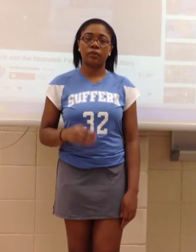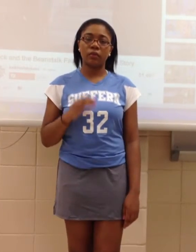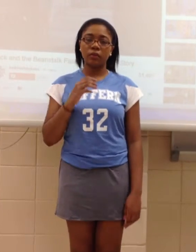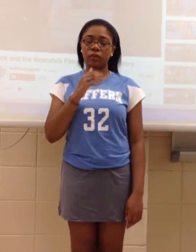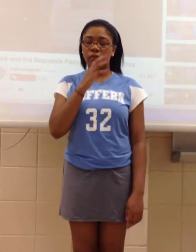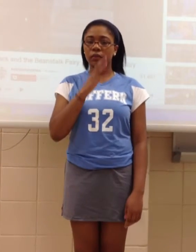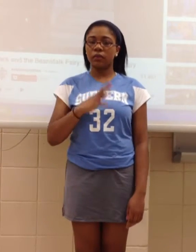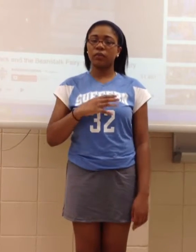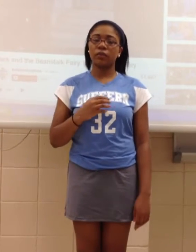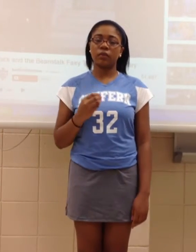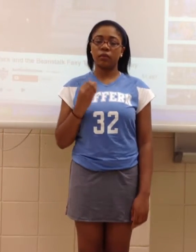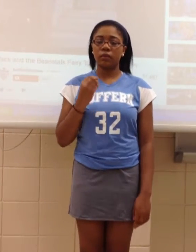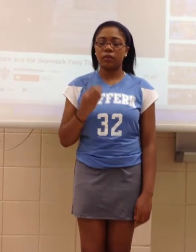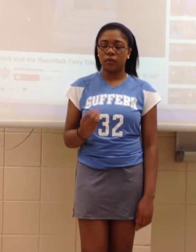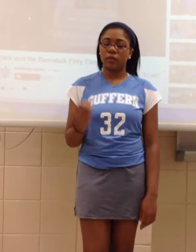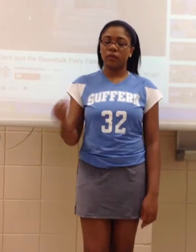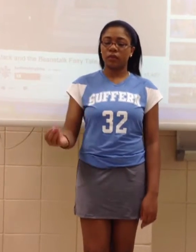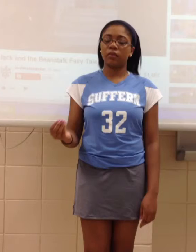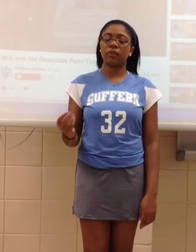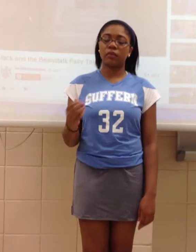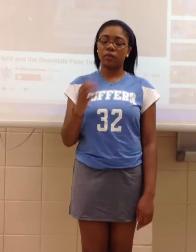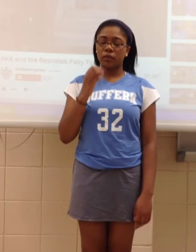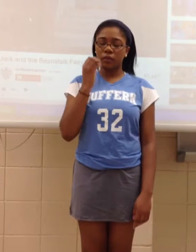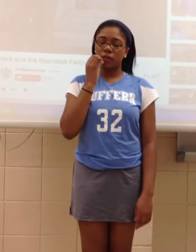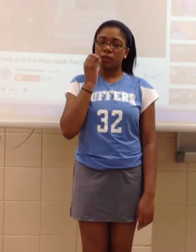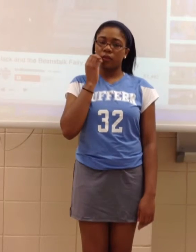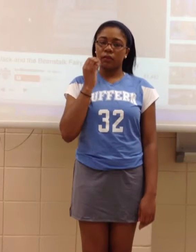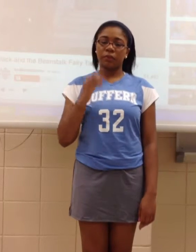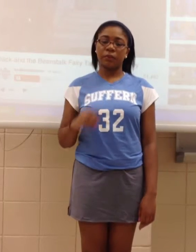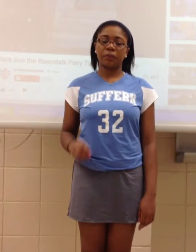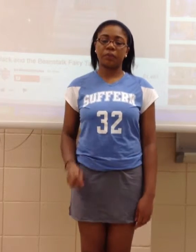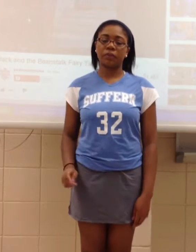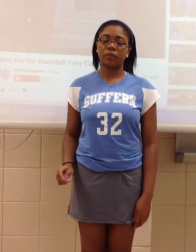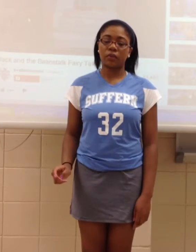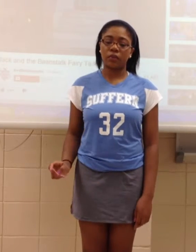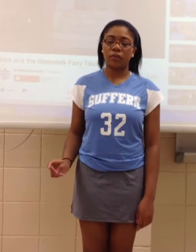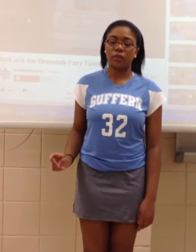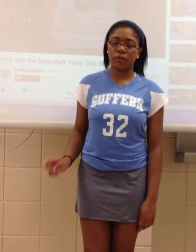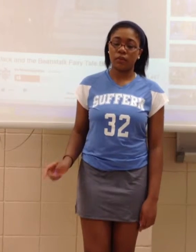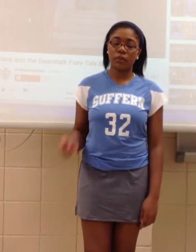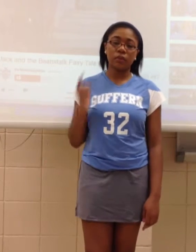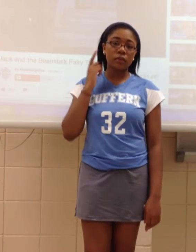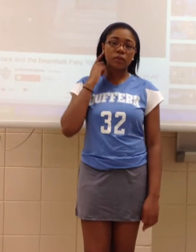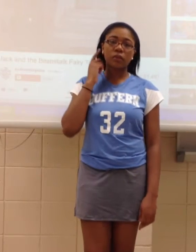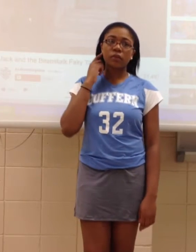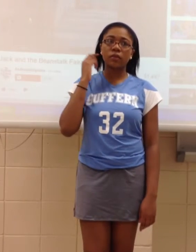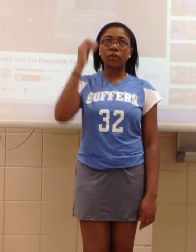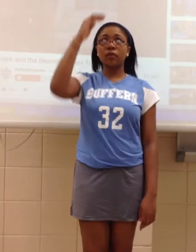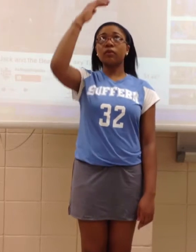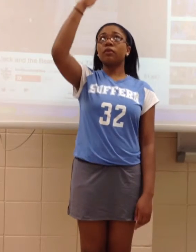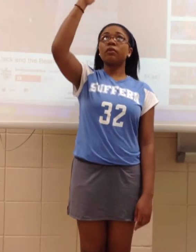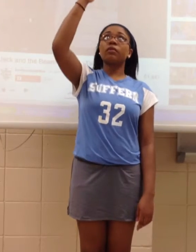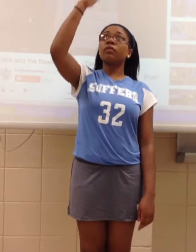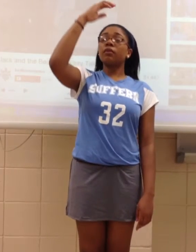some breakfast. No sooner had Jack finished eating than he heard the tramp, tramp, tramp of the giant's